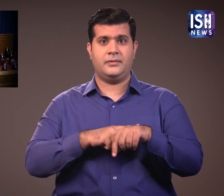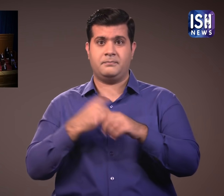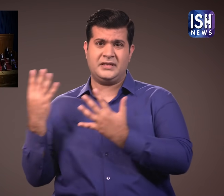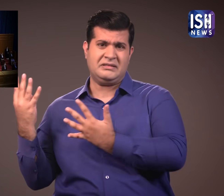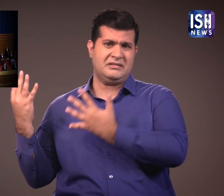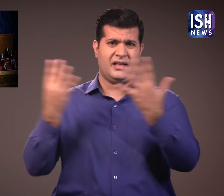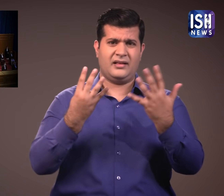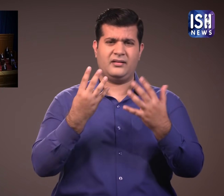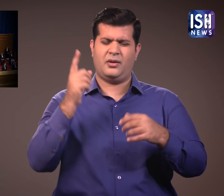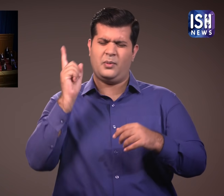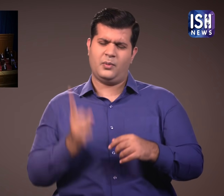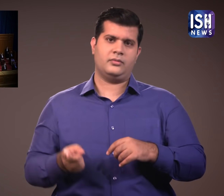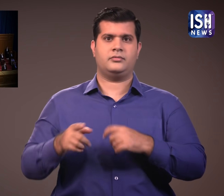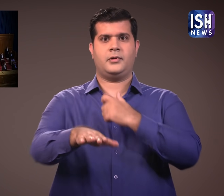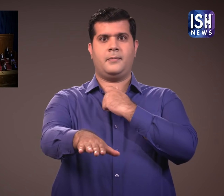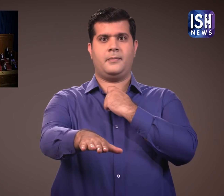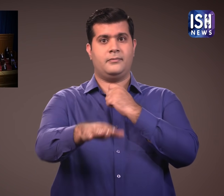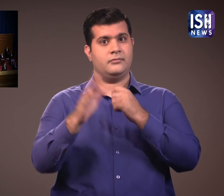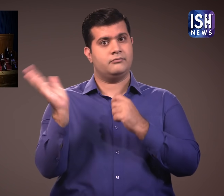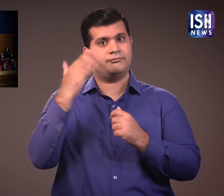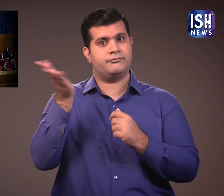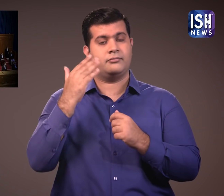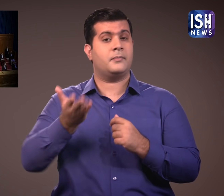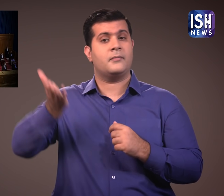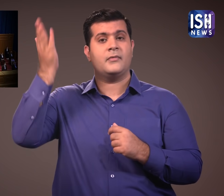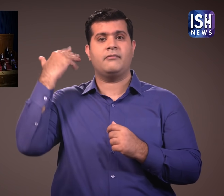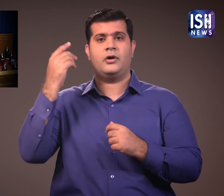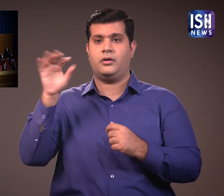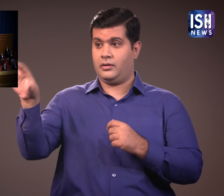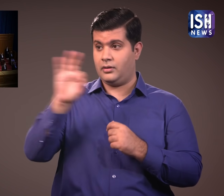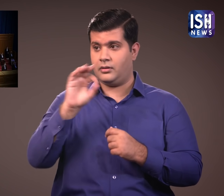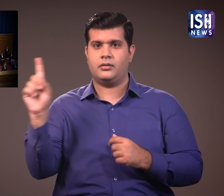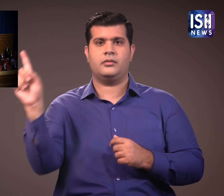Initially the oath was taken one at a time, but this is the first time that 9 judges